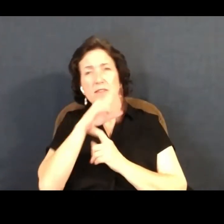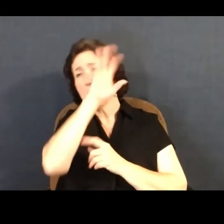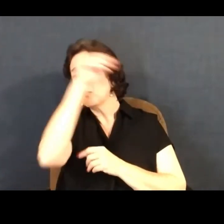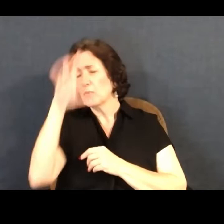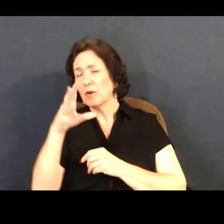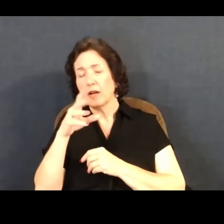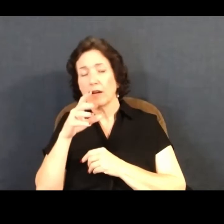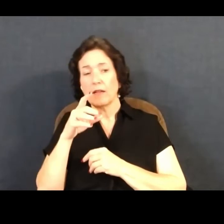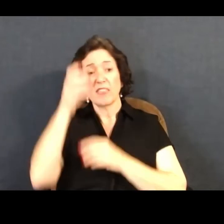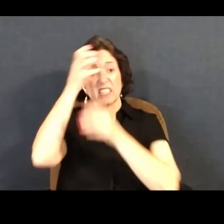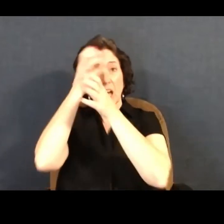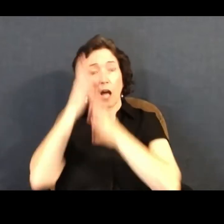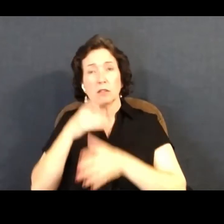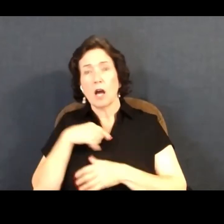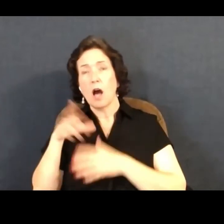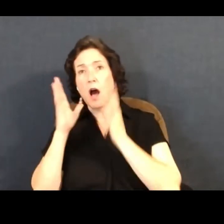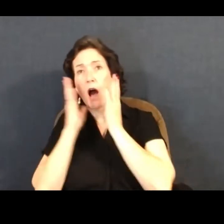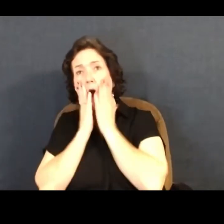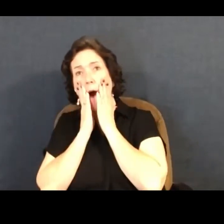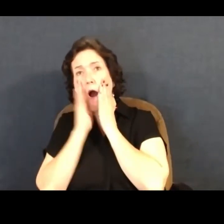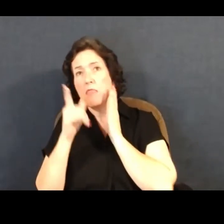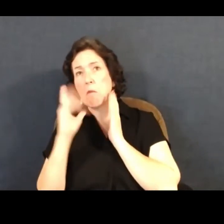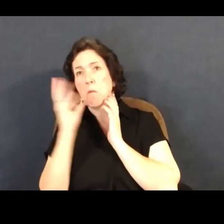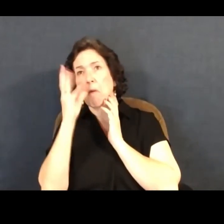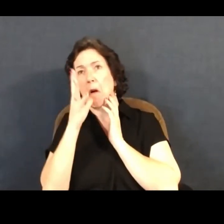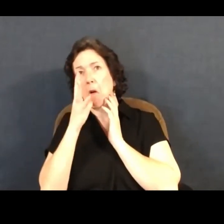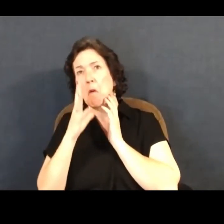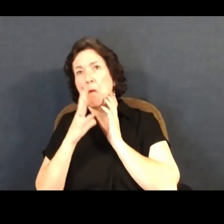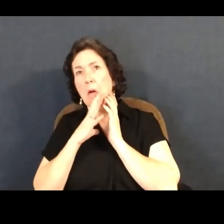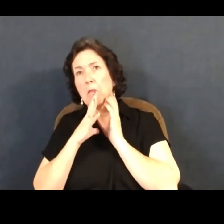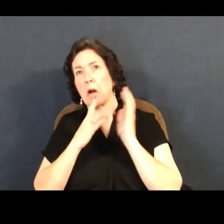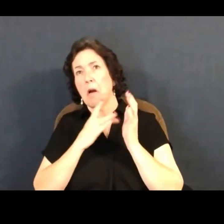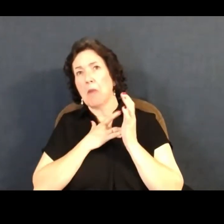scholar, "this beautiful woman has been moved by the